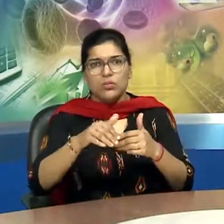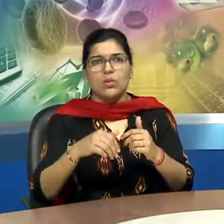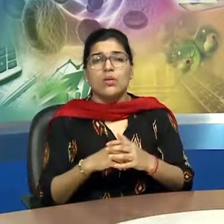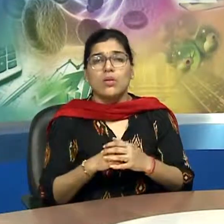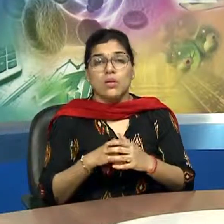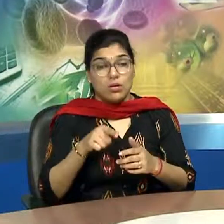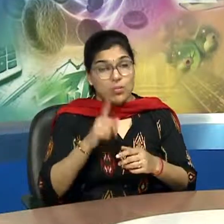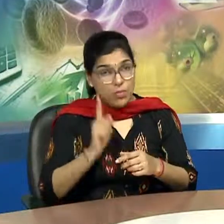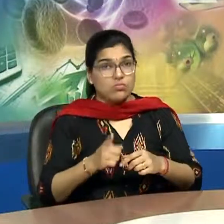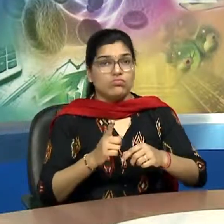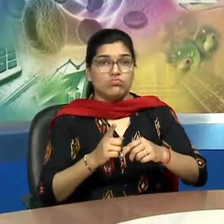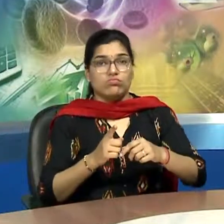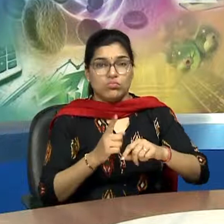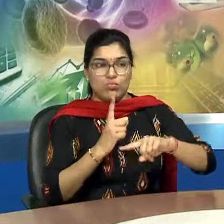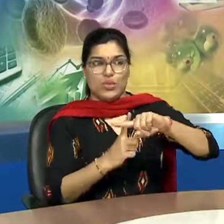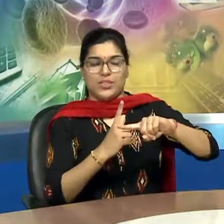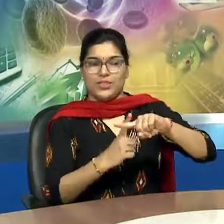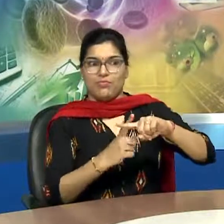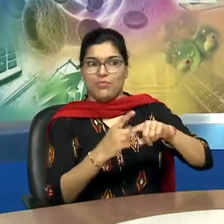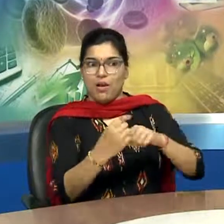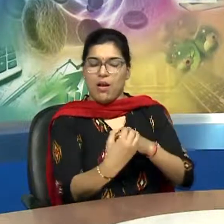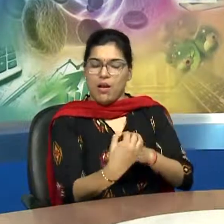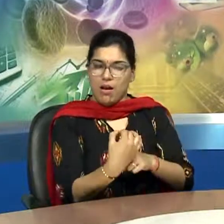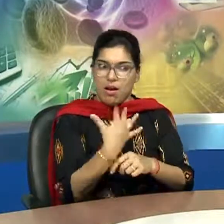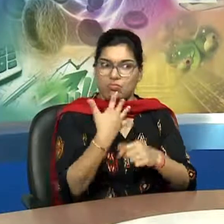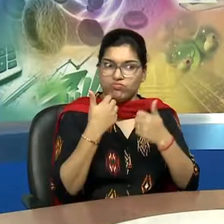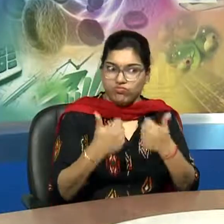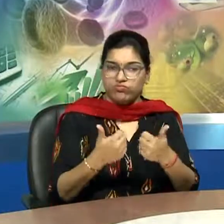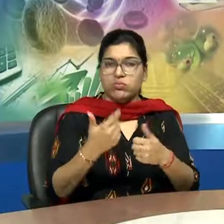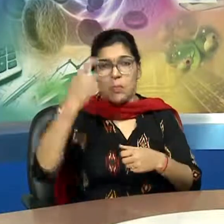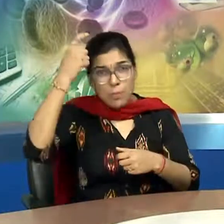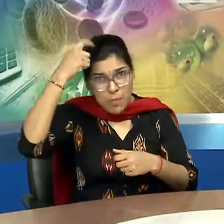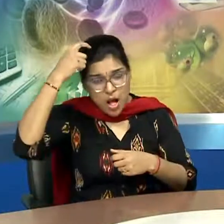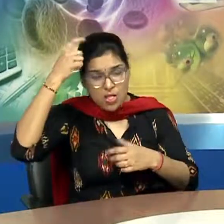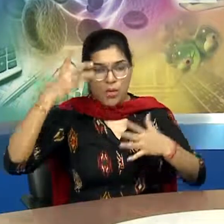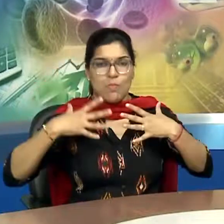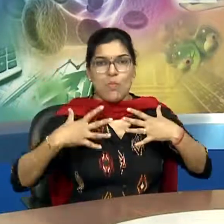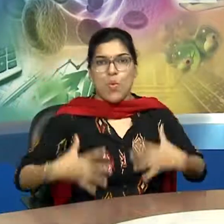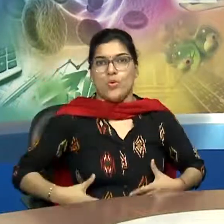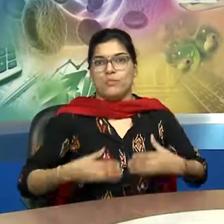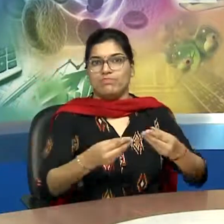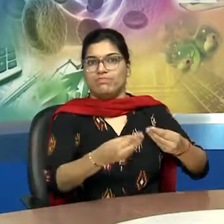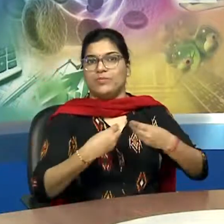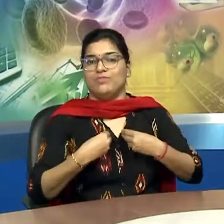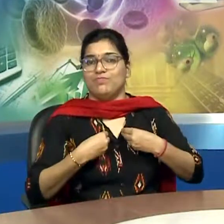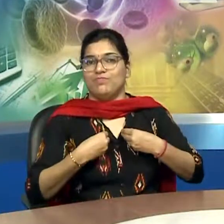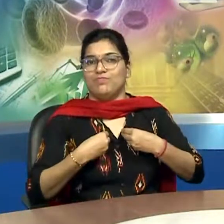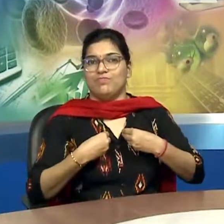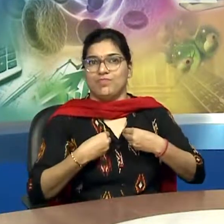Choosing the lifestyle leading to positive effect on the mind and